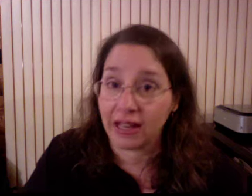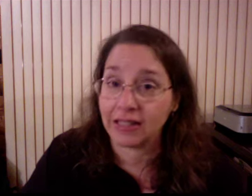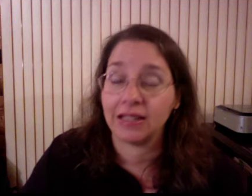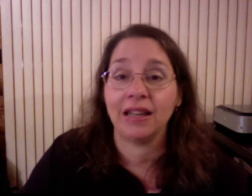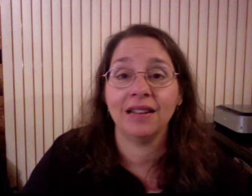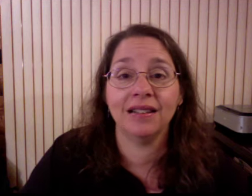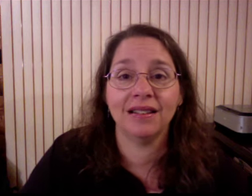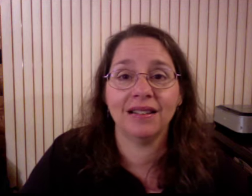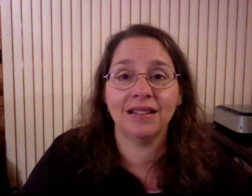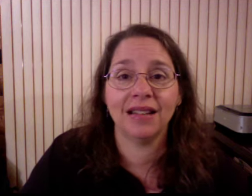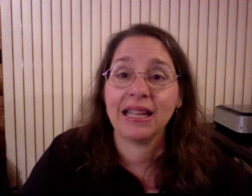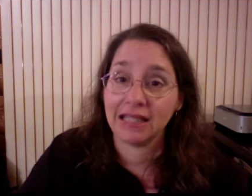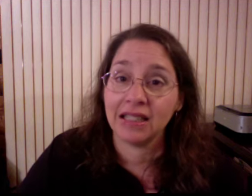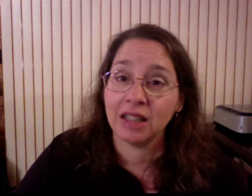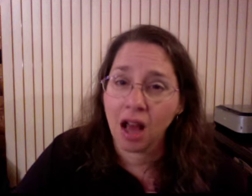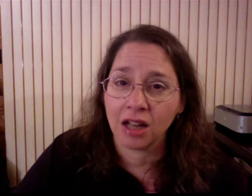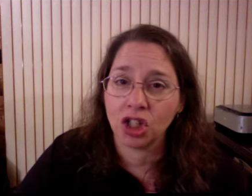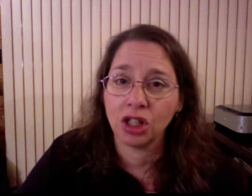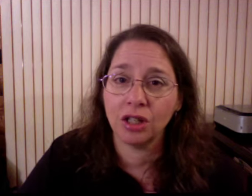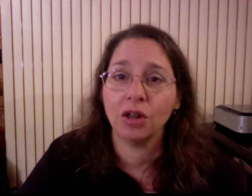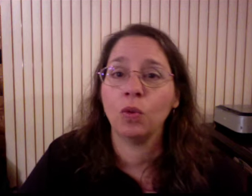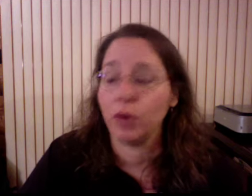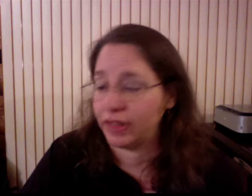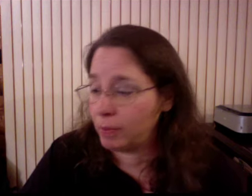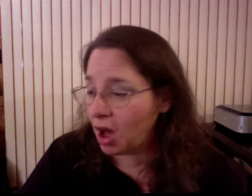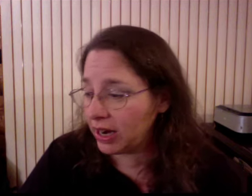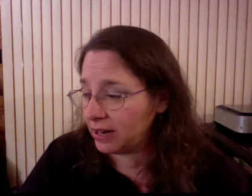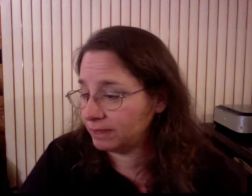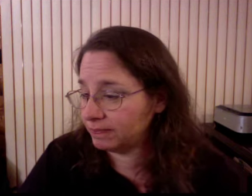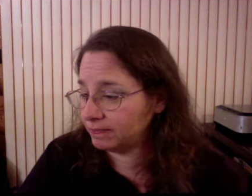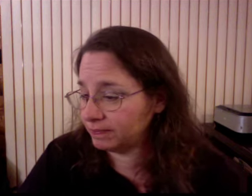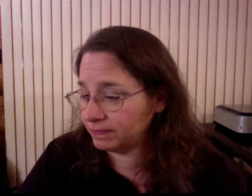fantasy is in touch with the body.